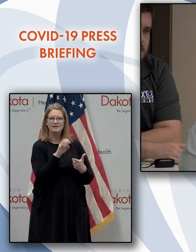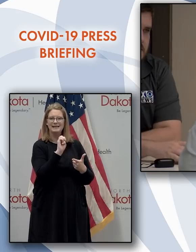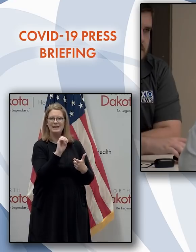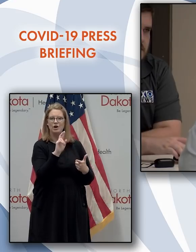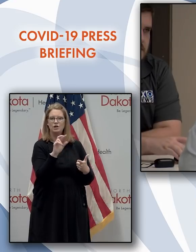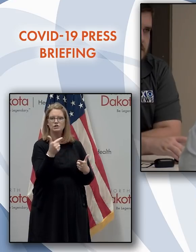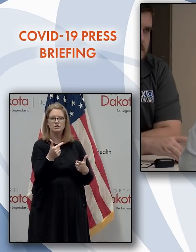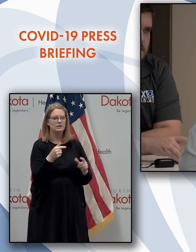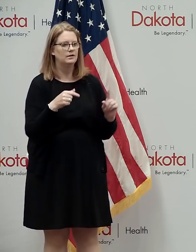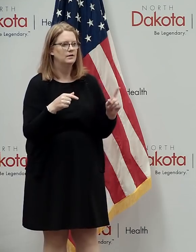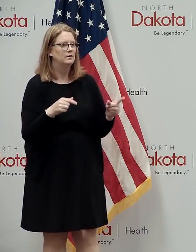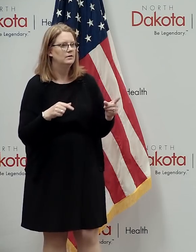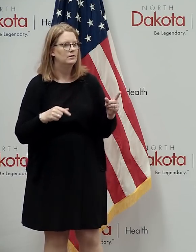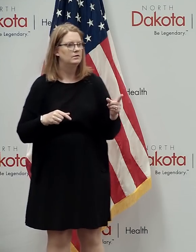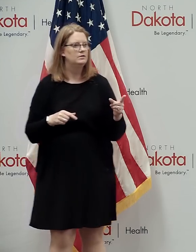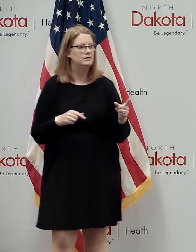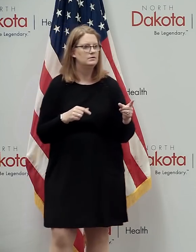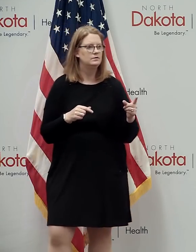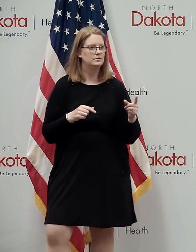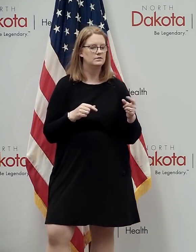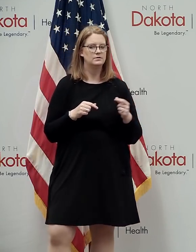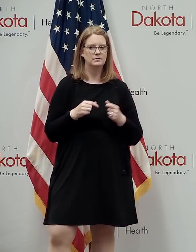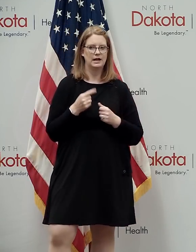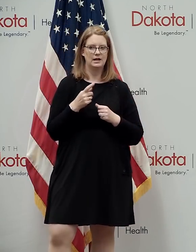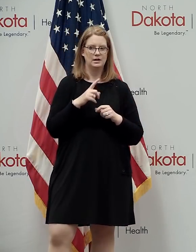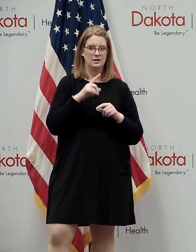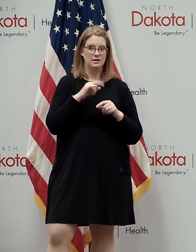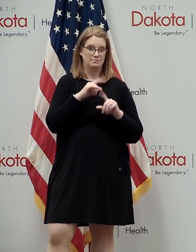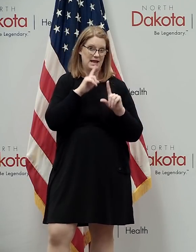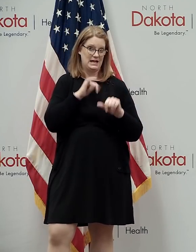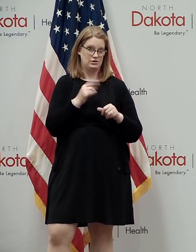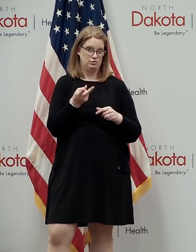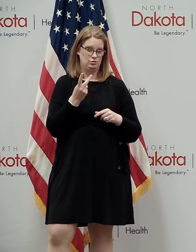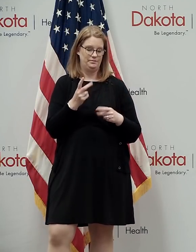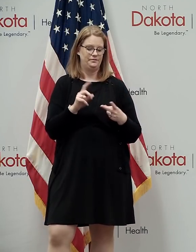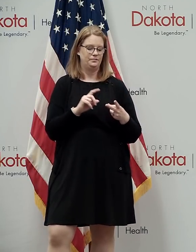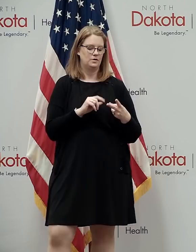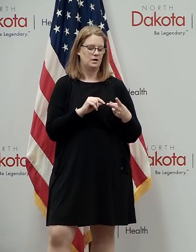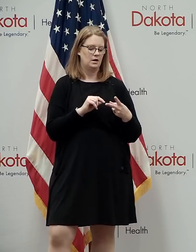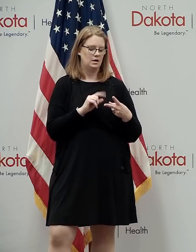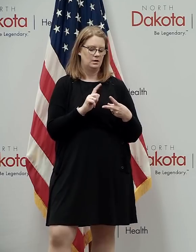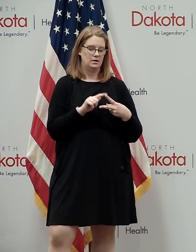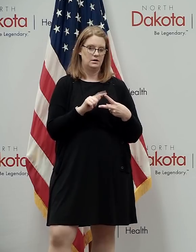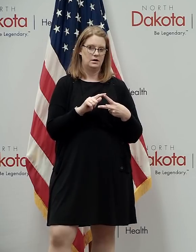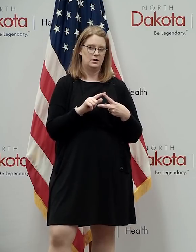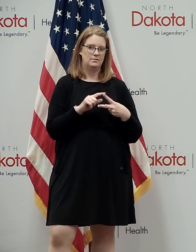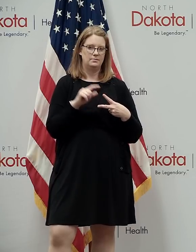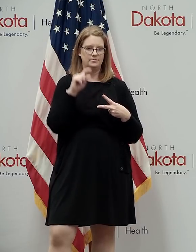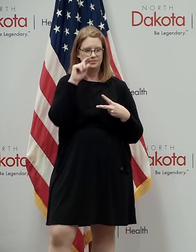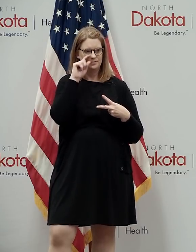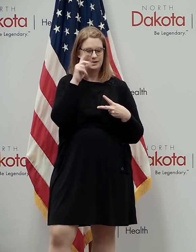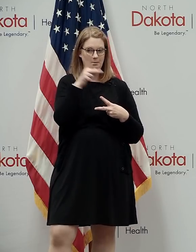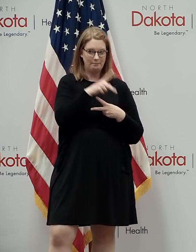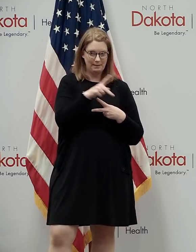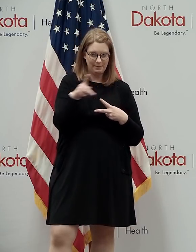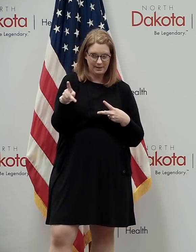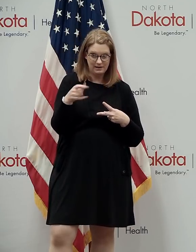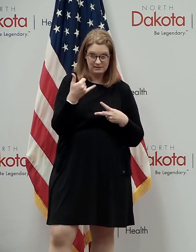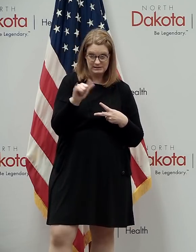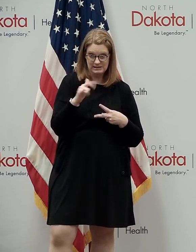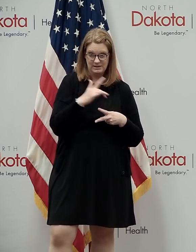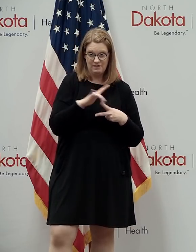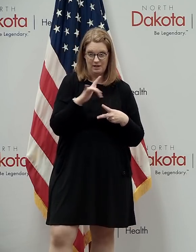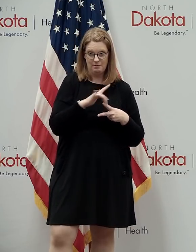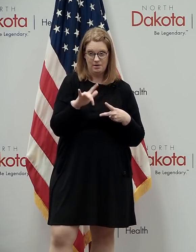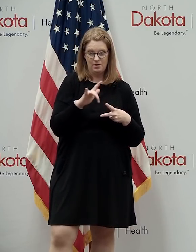of yours? Sure. Well, I'll have two-part answer to your question. The first is, as I started with today, the Paycheck Protection Program still does have